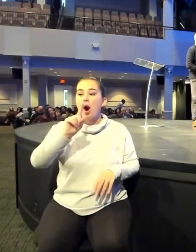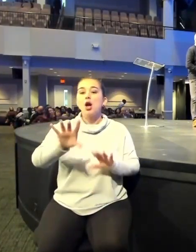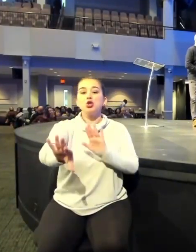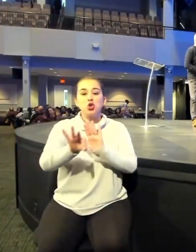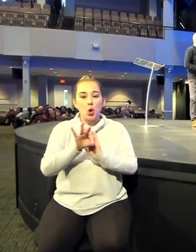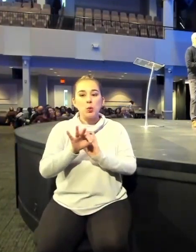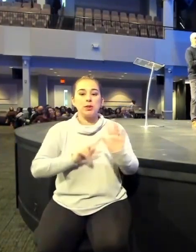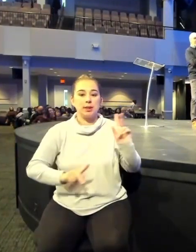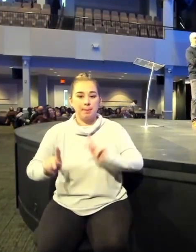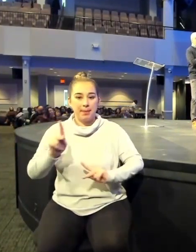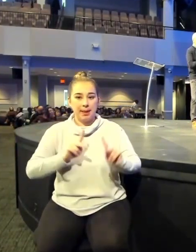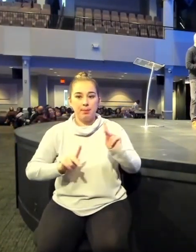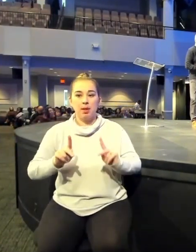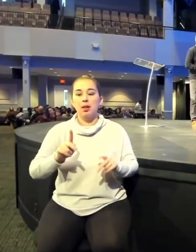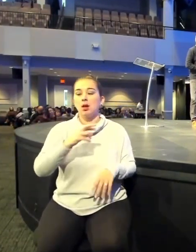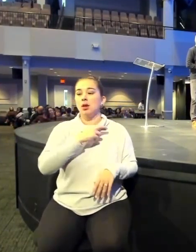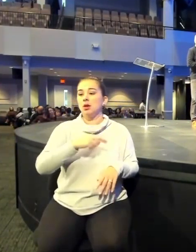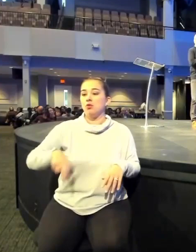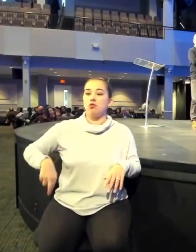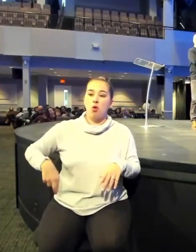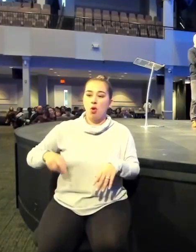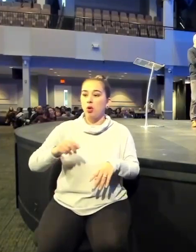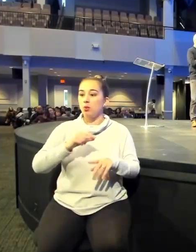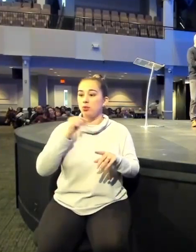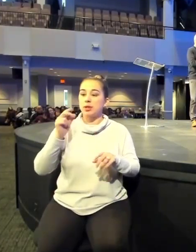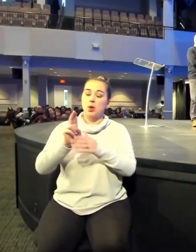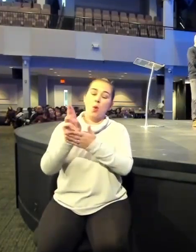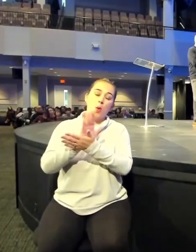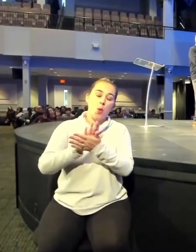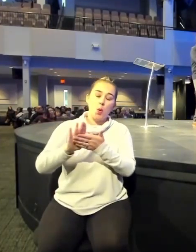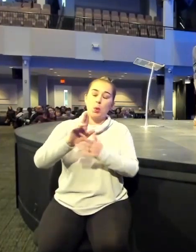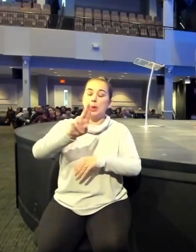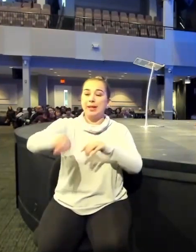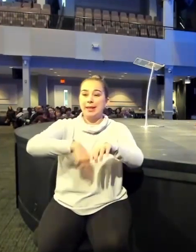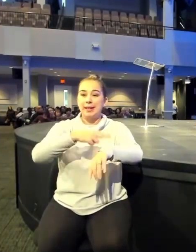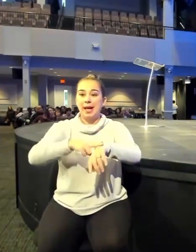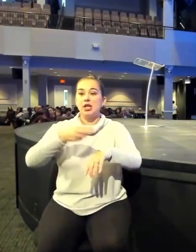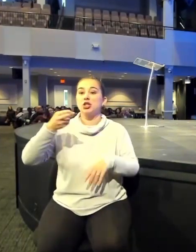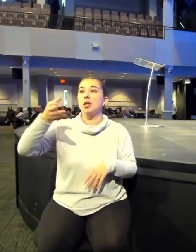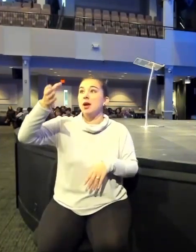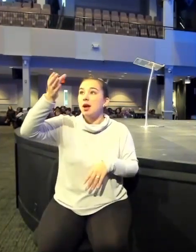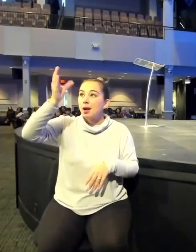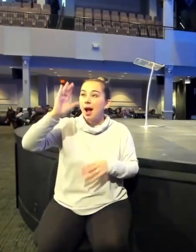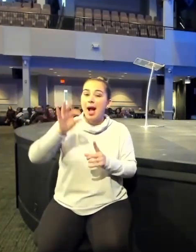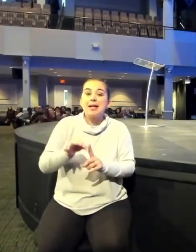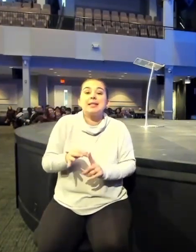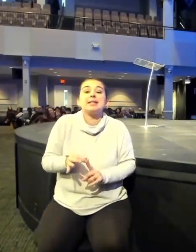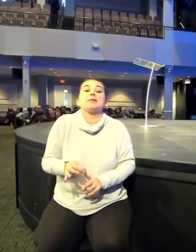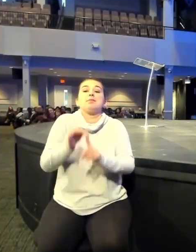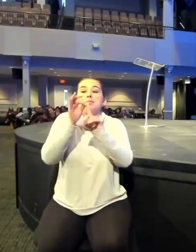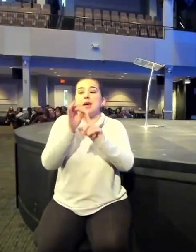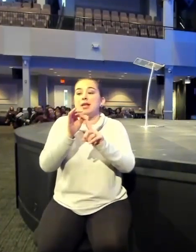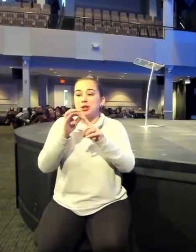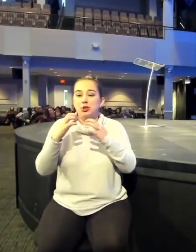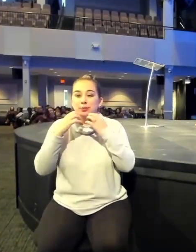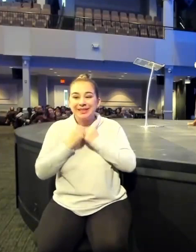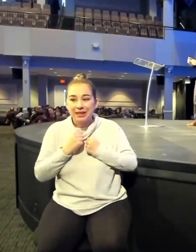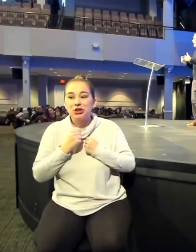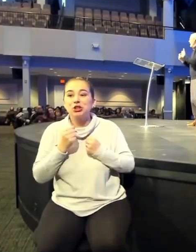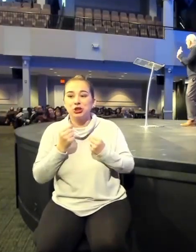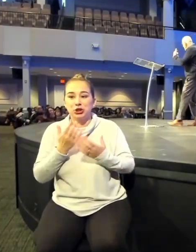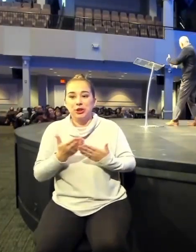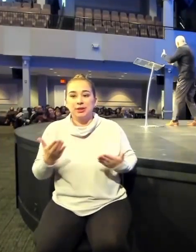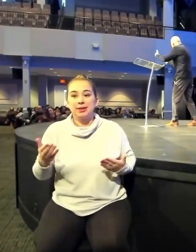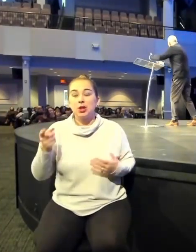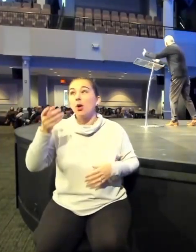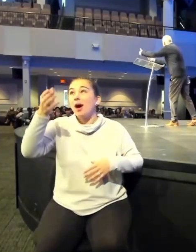chosen people, a royal priesthood, a holy nation, God's special possession. Think about that for a moment. This is